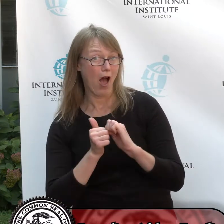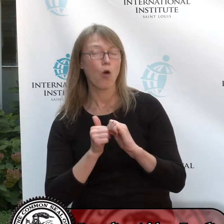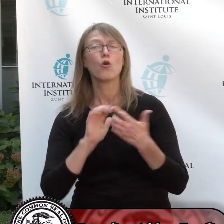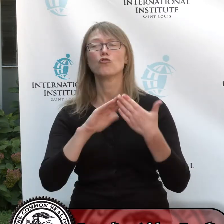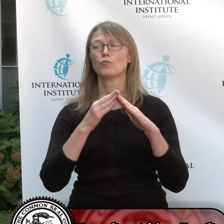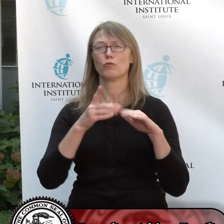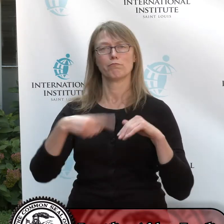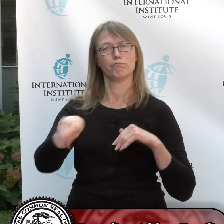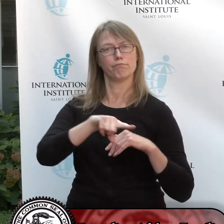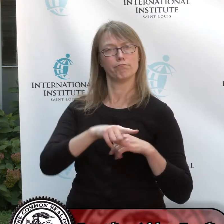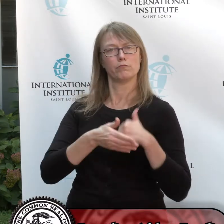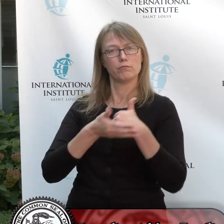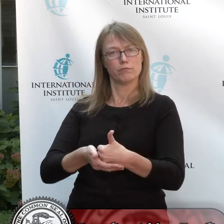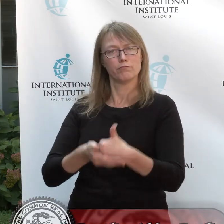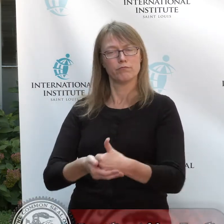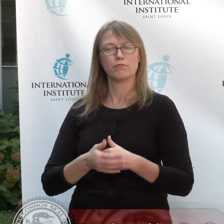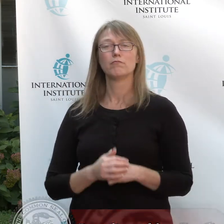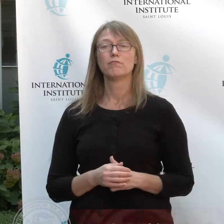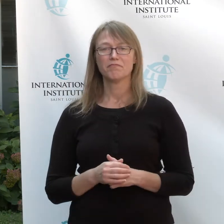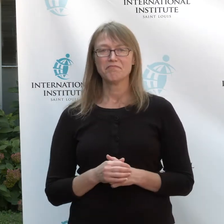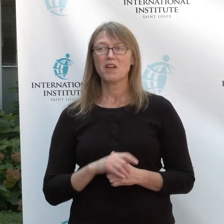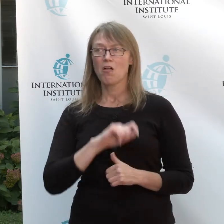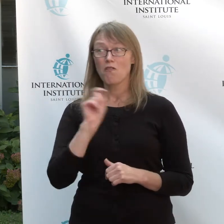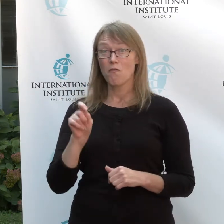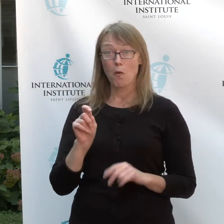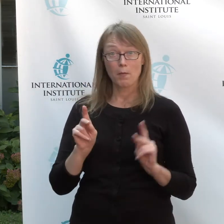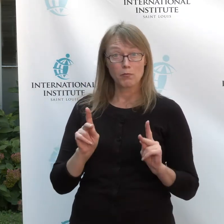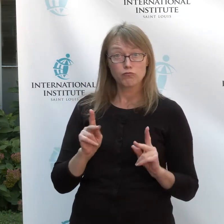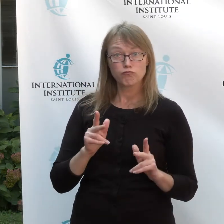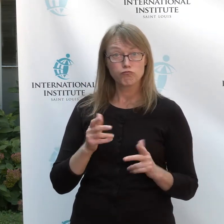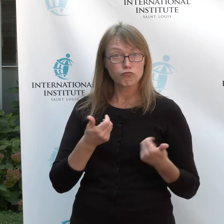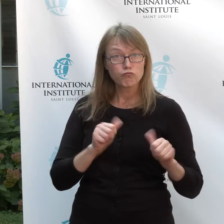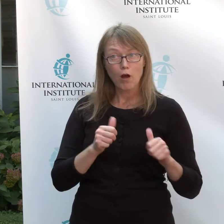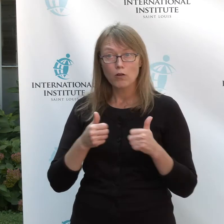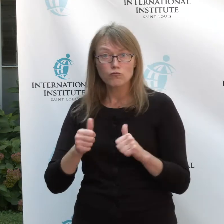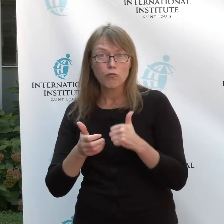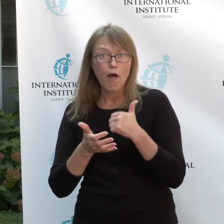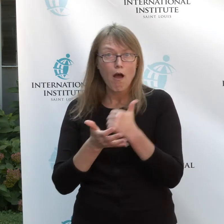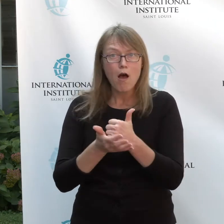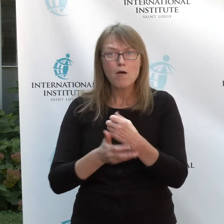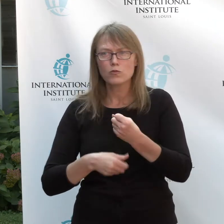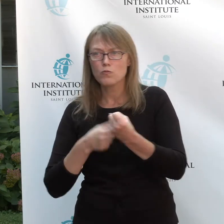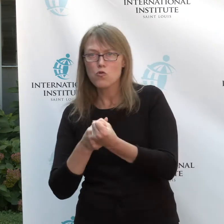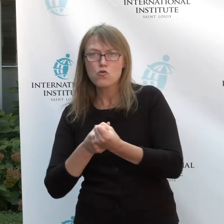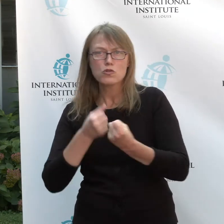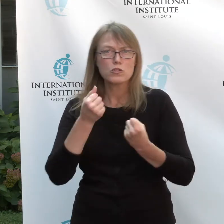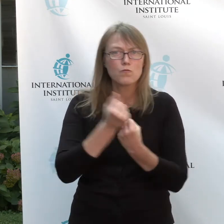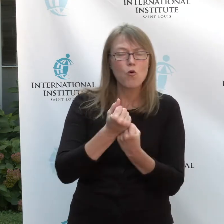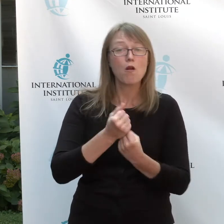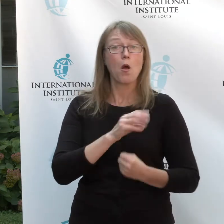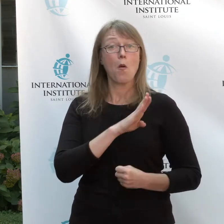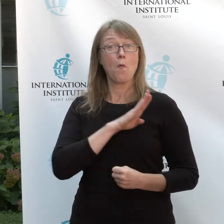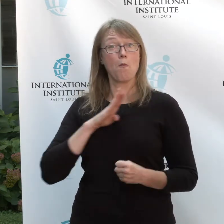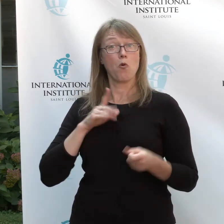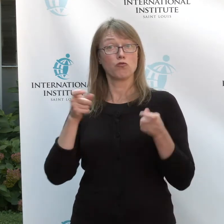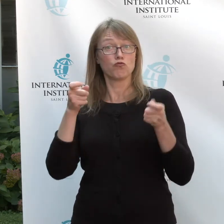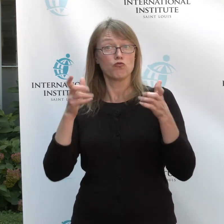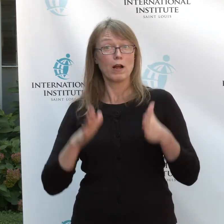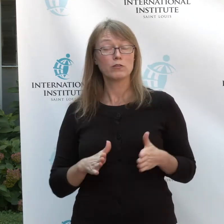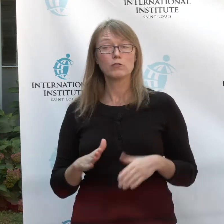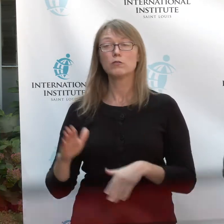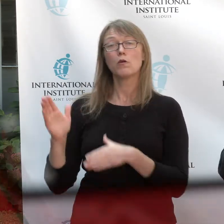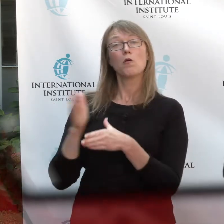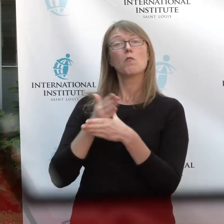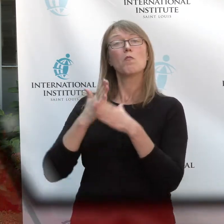deeply grateful to the efforts that have been made by our board of directors, by our partners within the